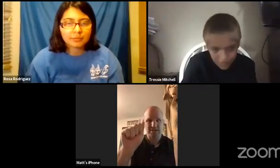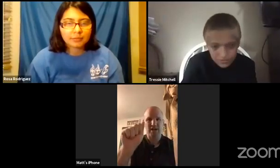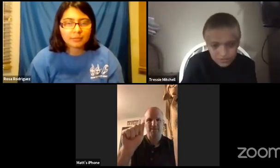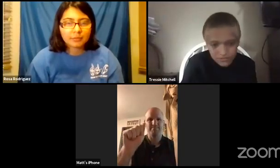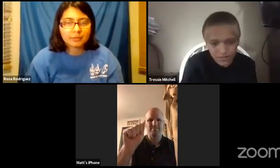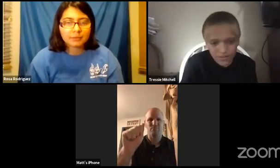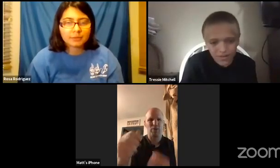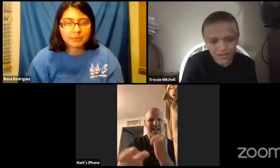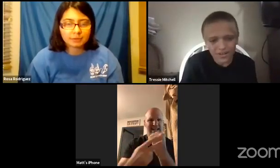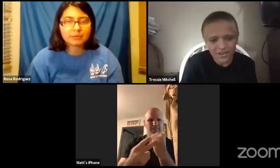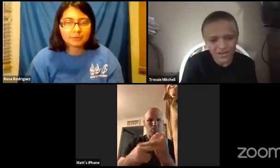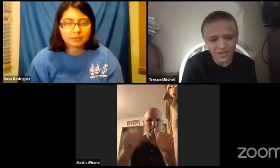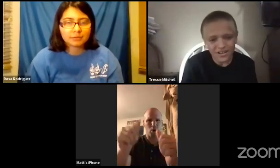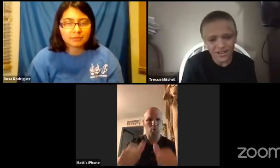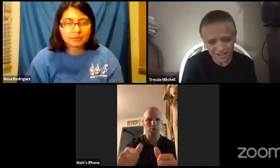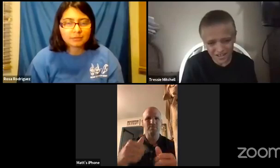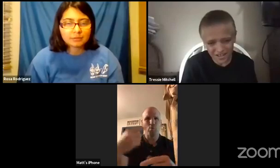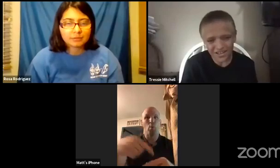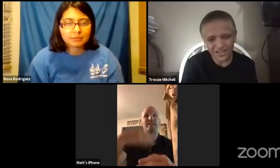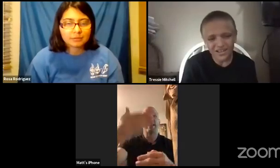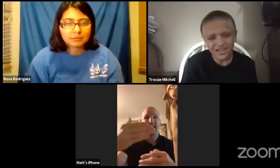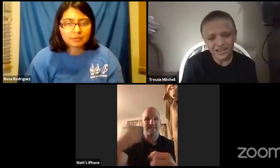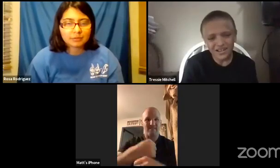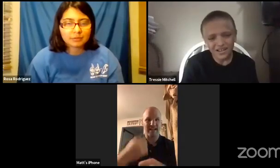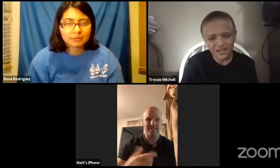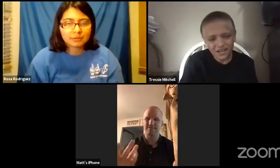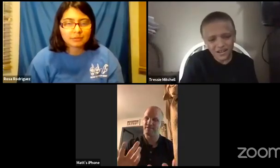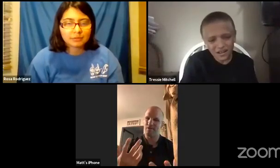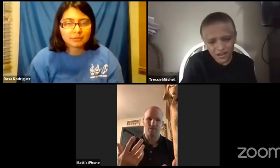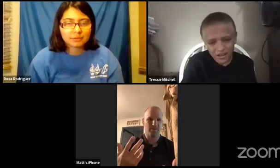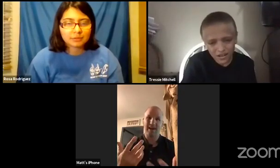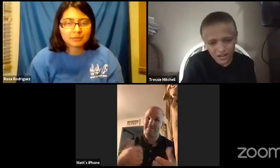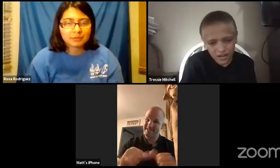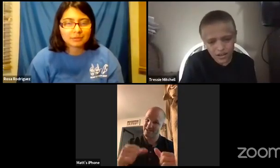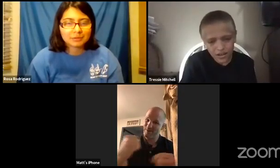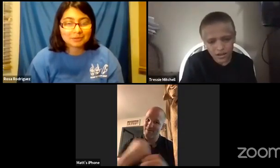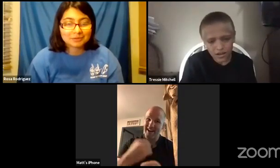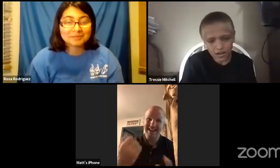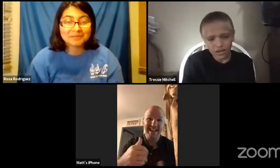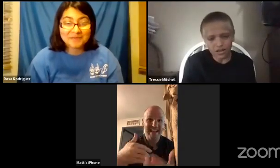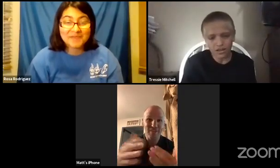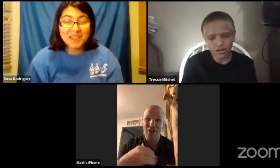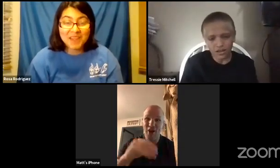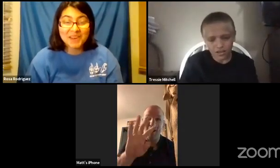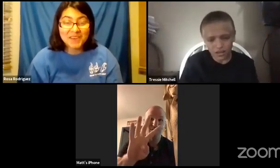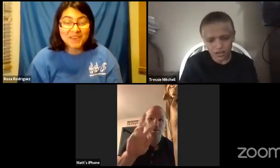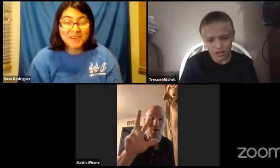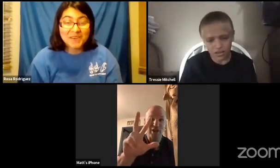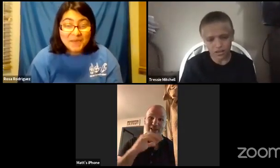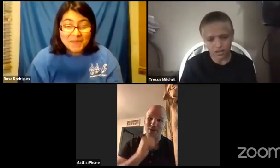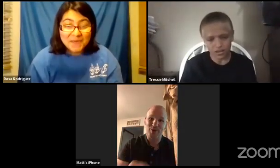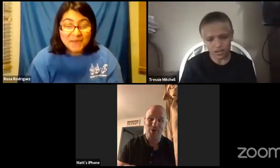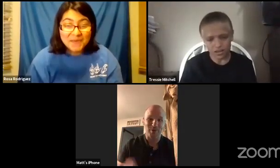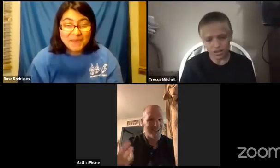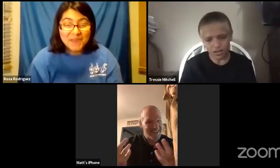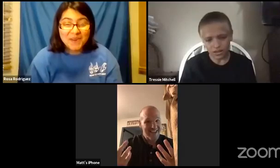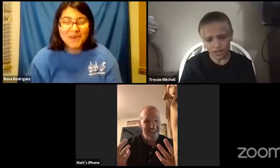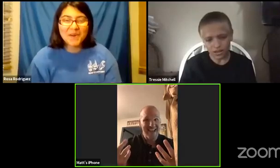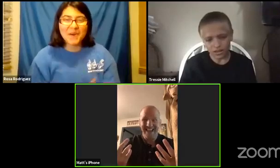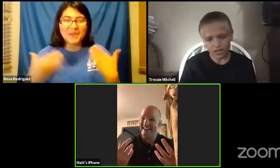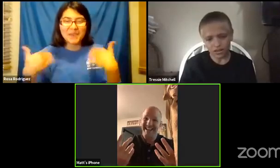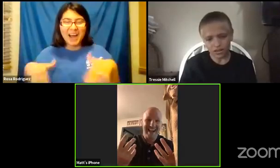we'll be able to maybe reschedule before Thanksgiving, but I'll keep you posted on the upcoming fight. I'm